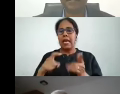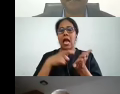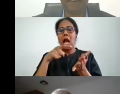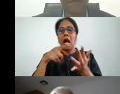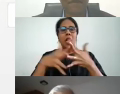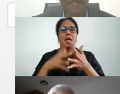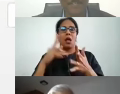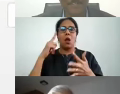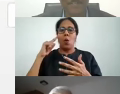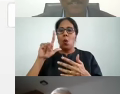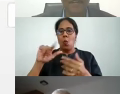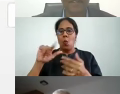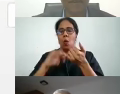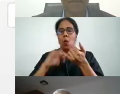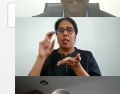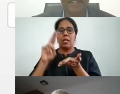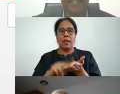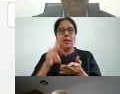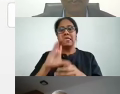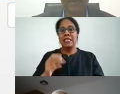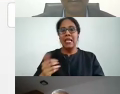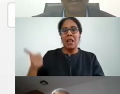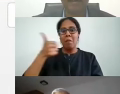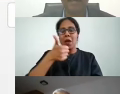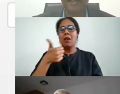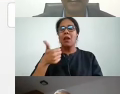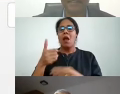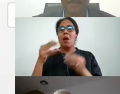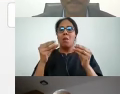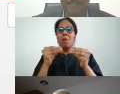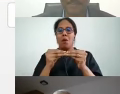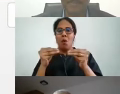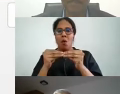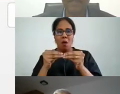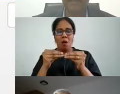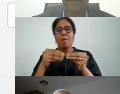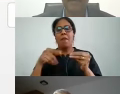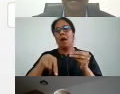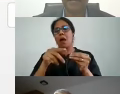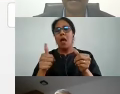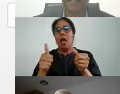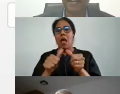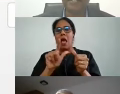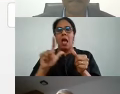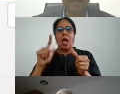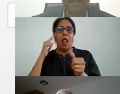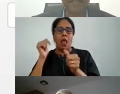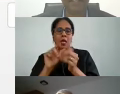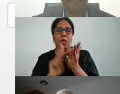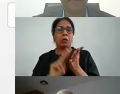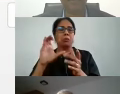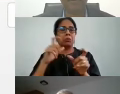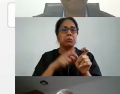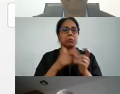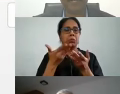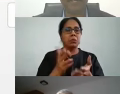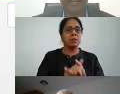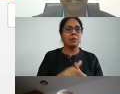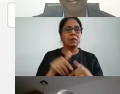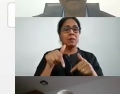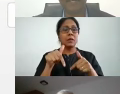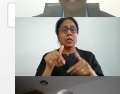.R. Wilson is the Vice President, Power Strategy and Roaming at AT&T Services. It is under his leadership that the WA